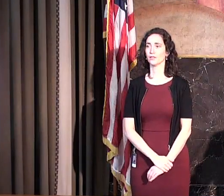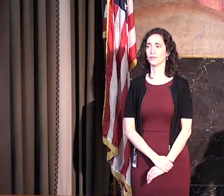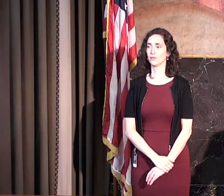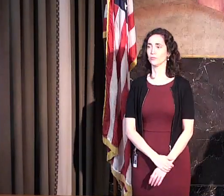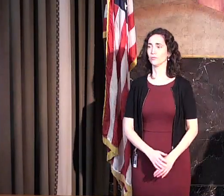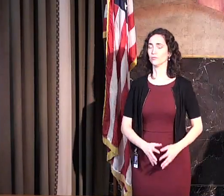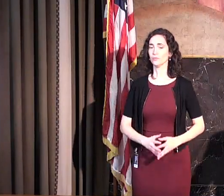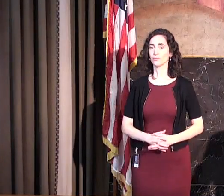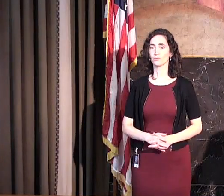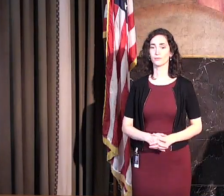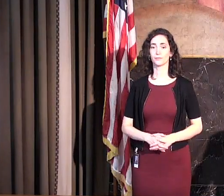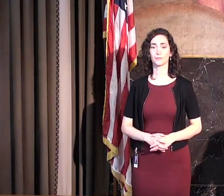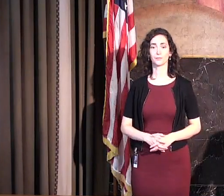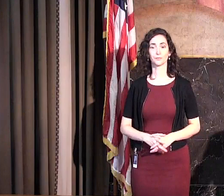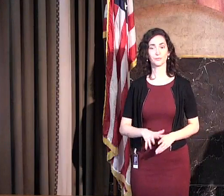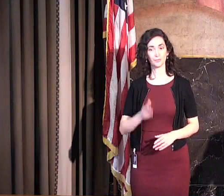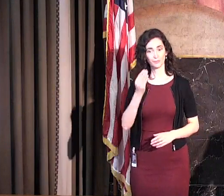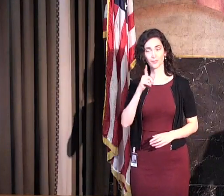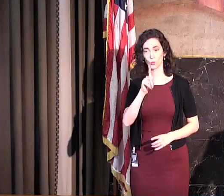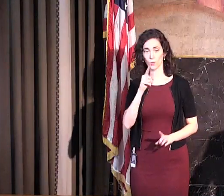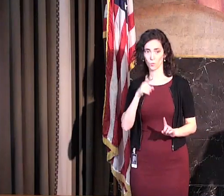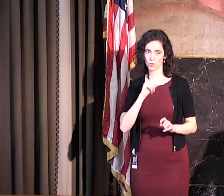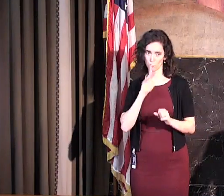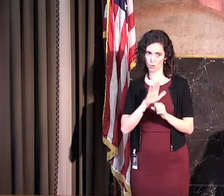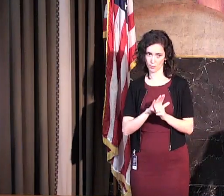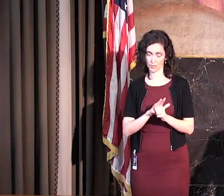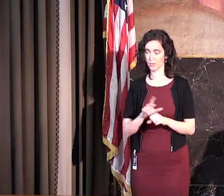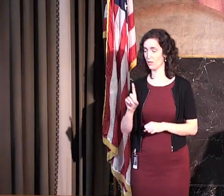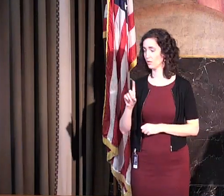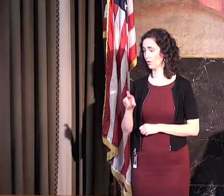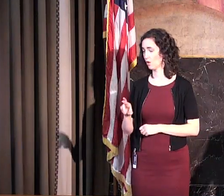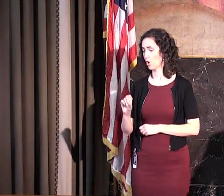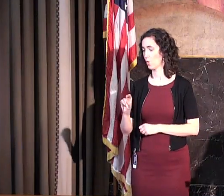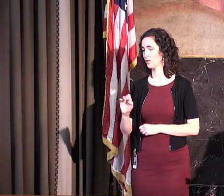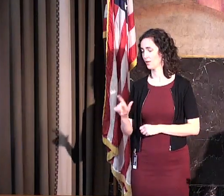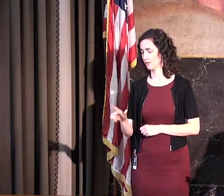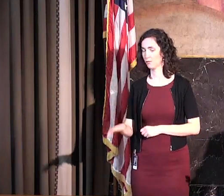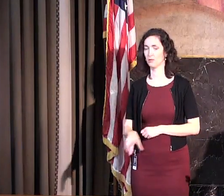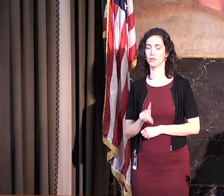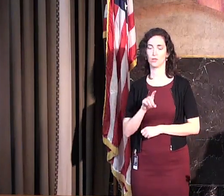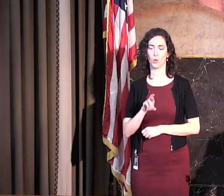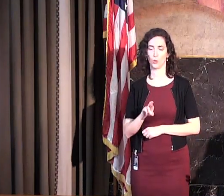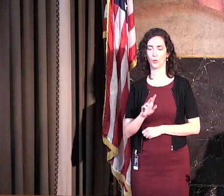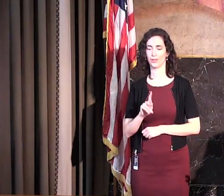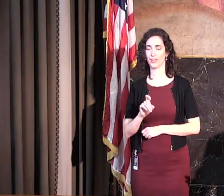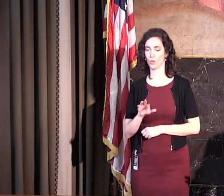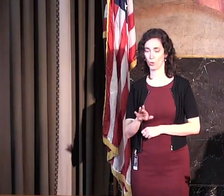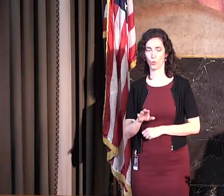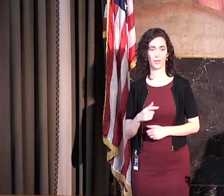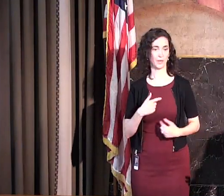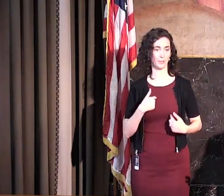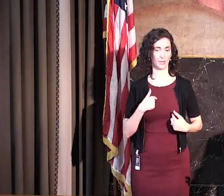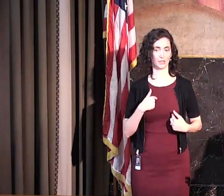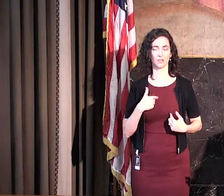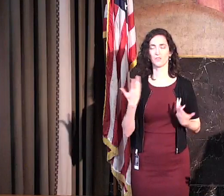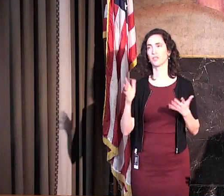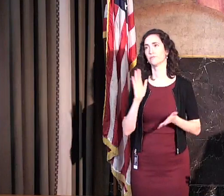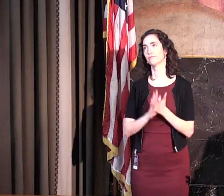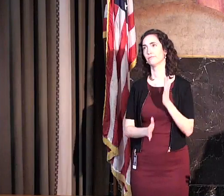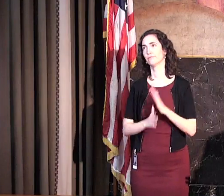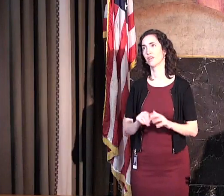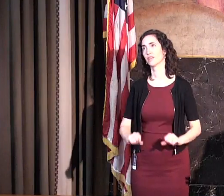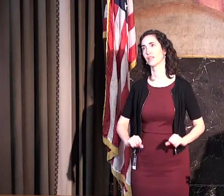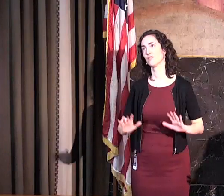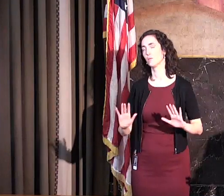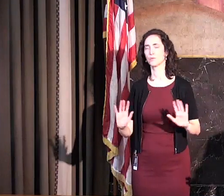And one thing I can assure you is, Dr. O'Neill, Dr. Canner, nobody, we're not giving up. We're